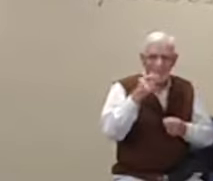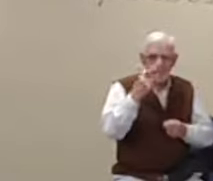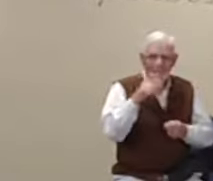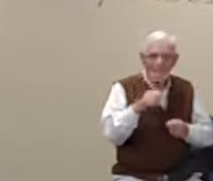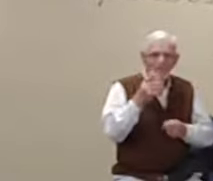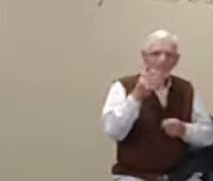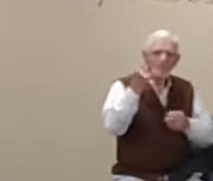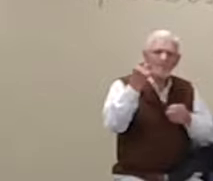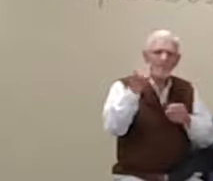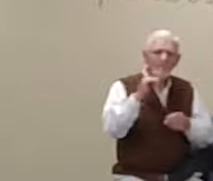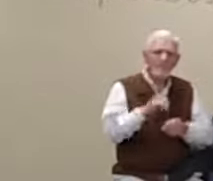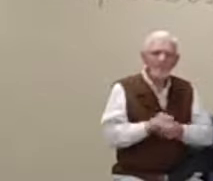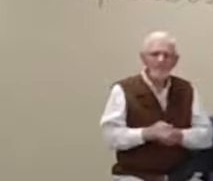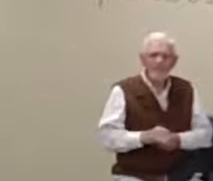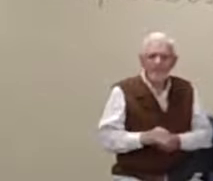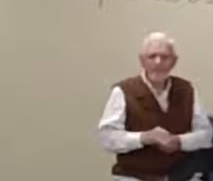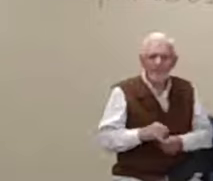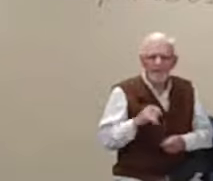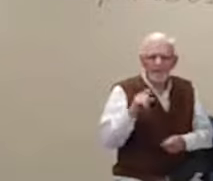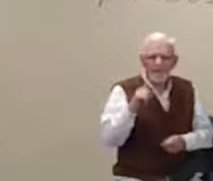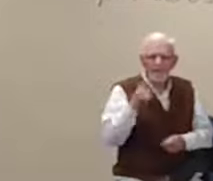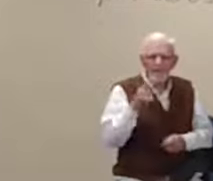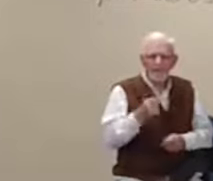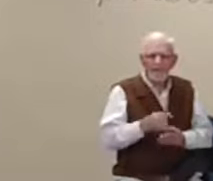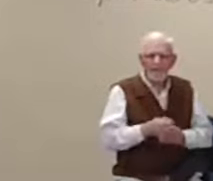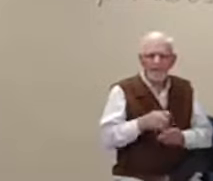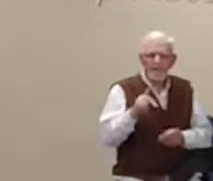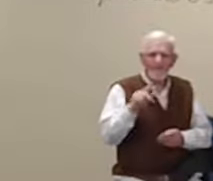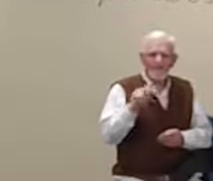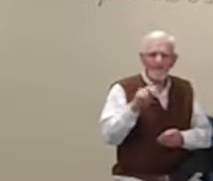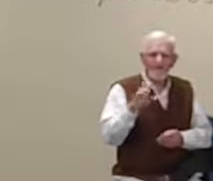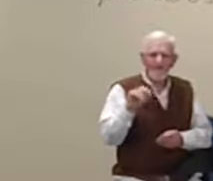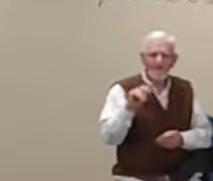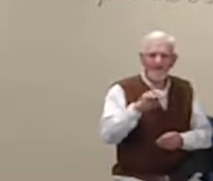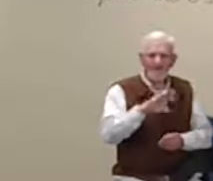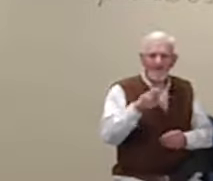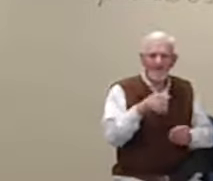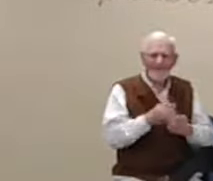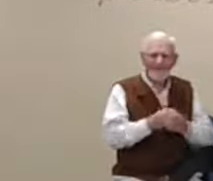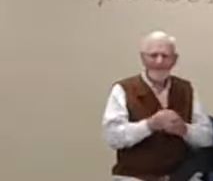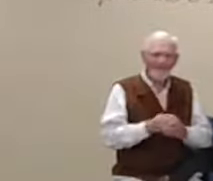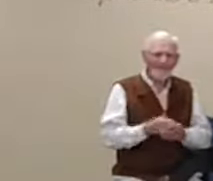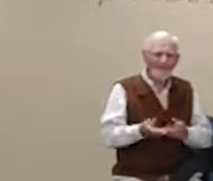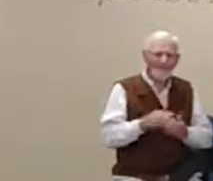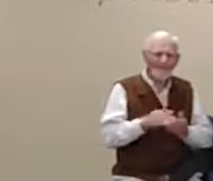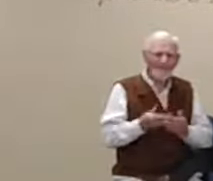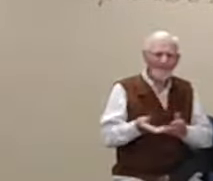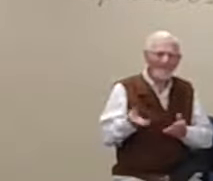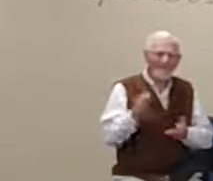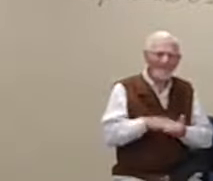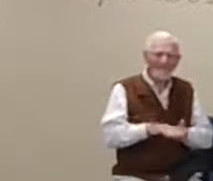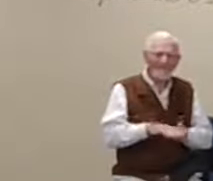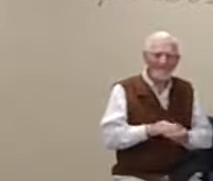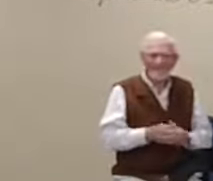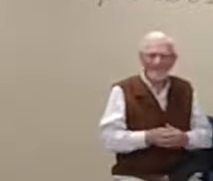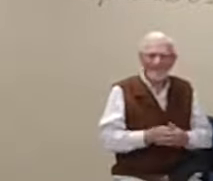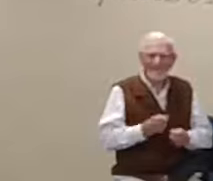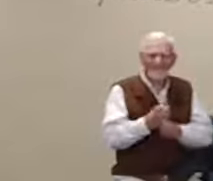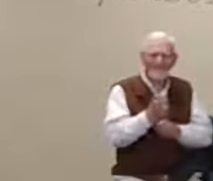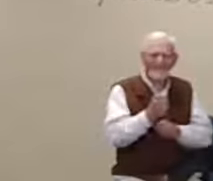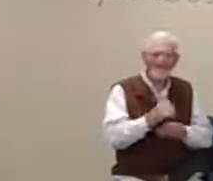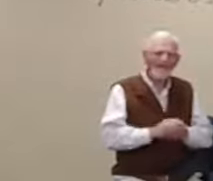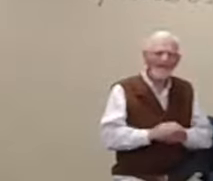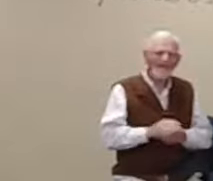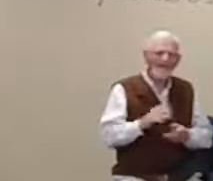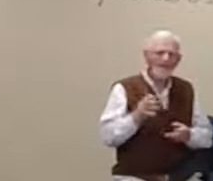in Ukraine, the first pancake never turns out. You know, my firstborn son's a little bit rough. And, you know, it took